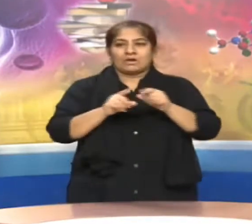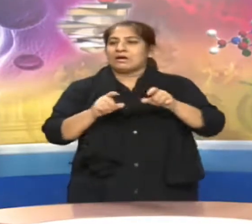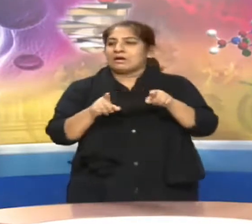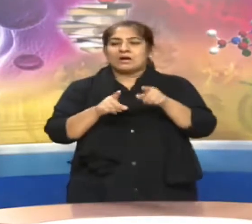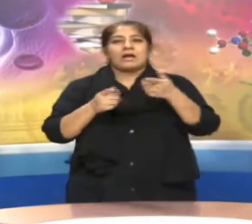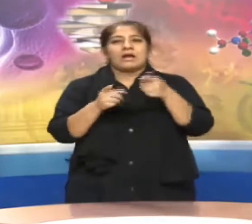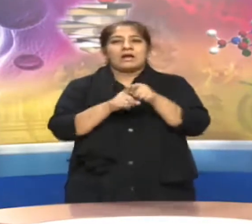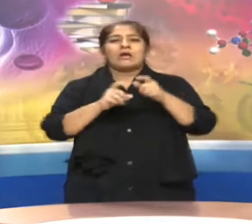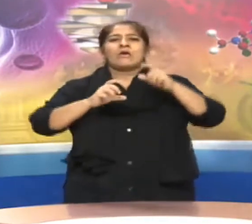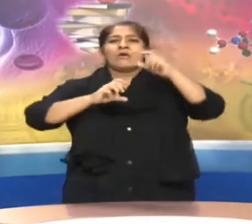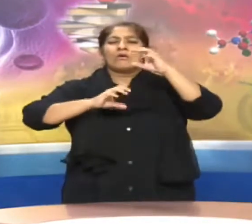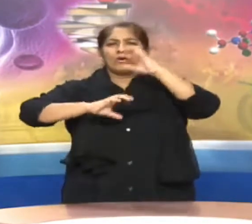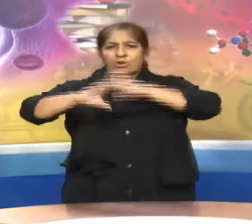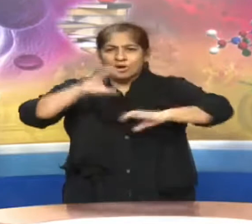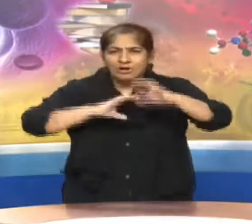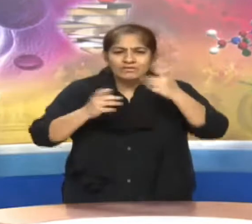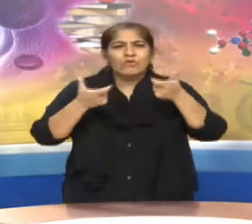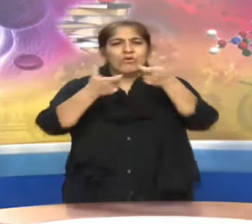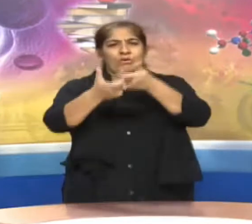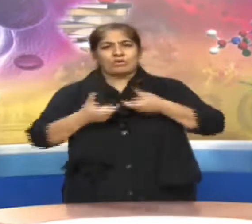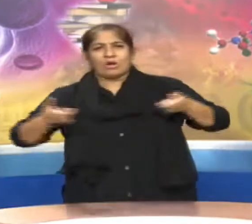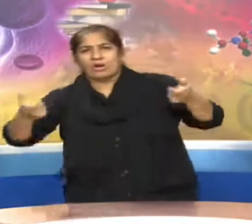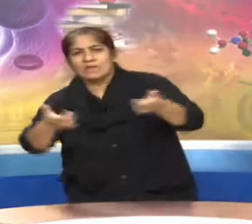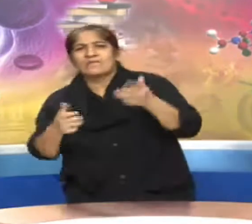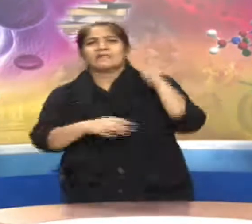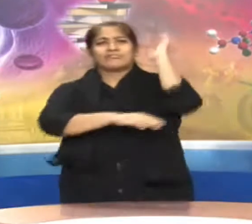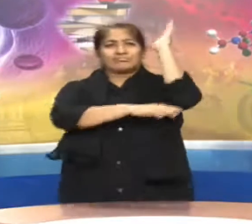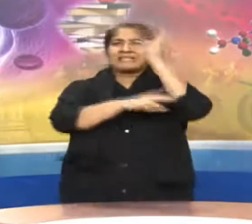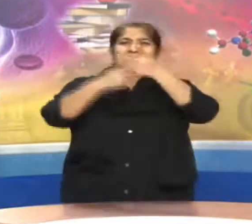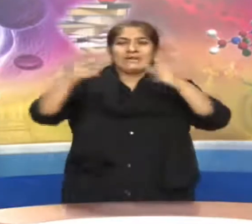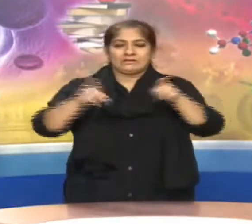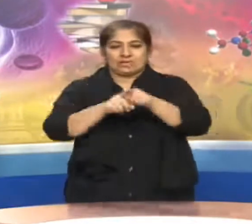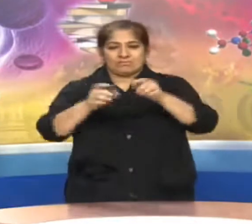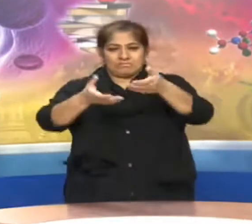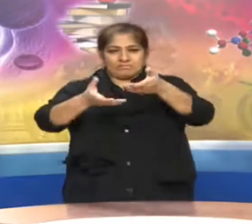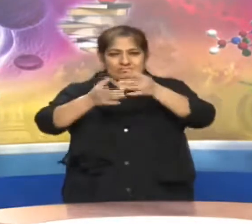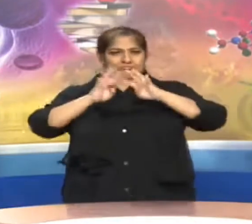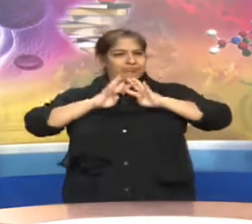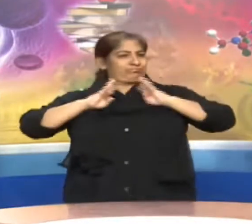the second type of communication is a bit different, like we communicate in any